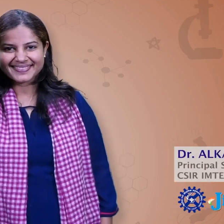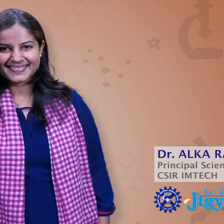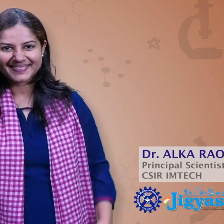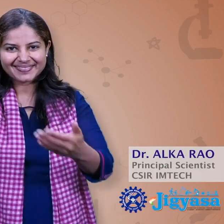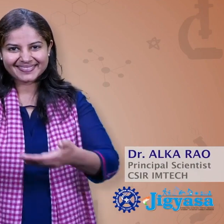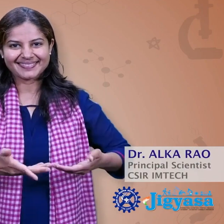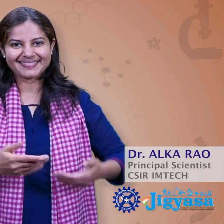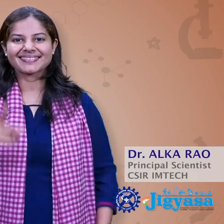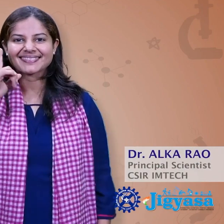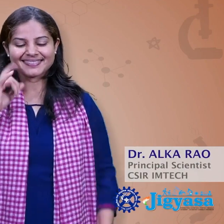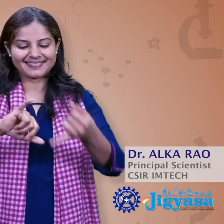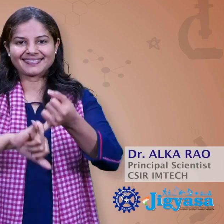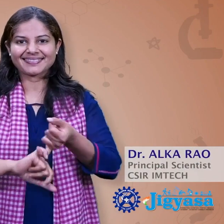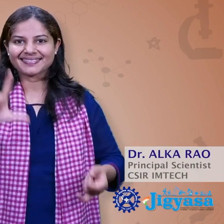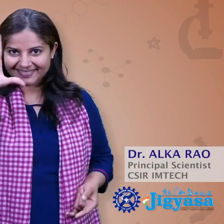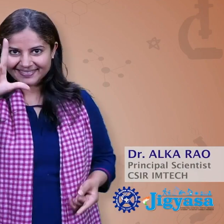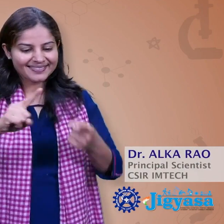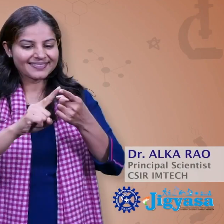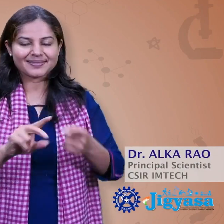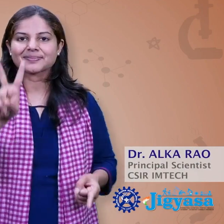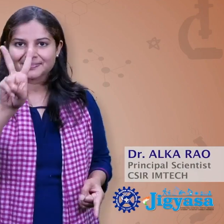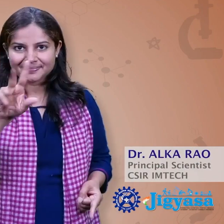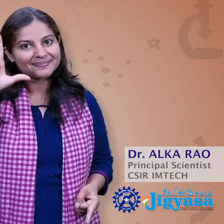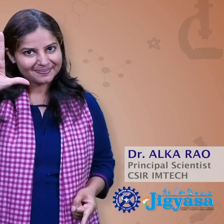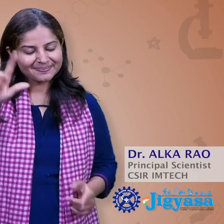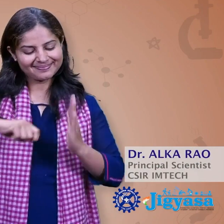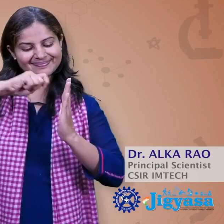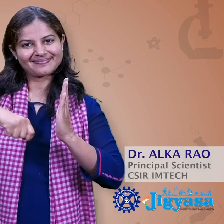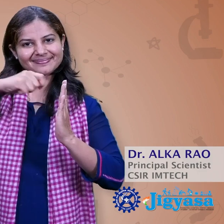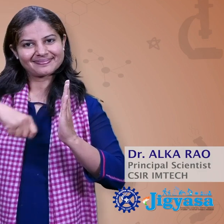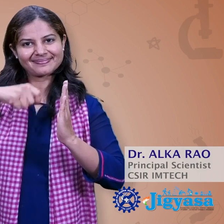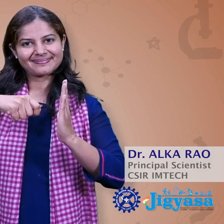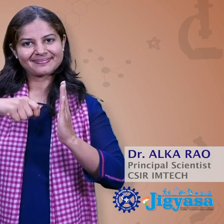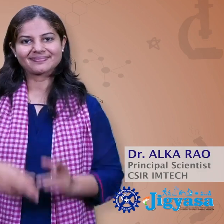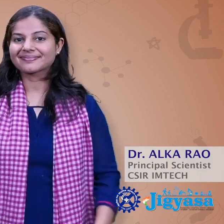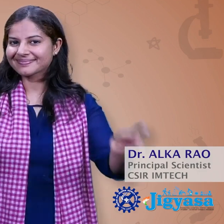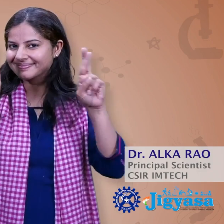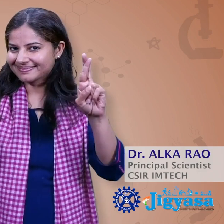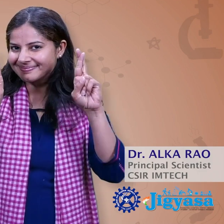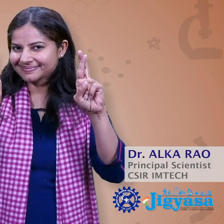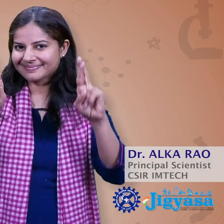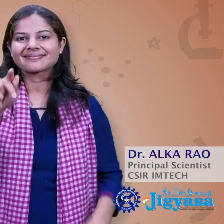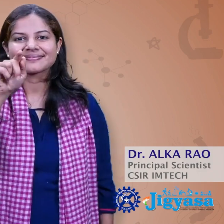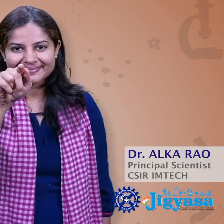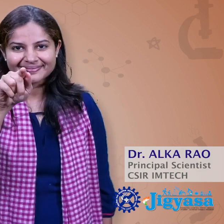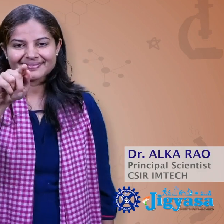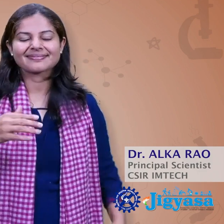Hello, we welcome you to the Indian Sign Language enabled virtual lab of CSIR Jigyasa. We